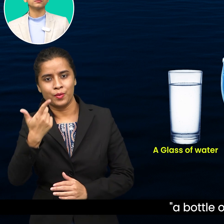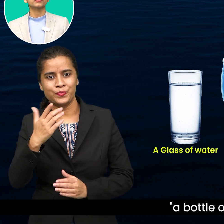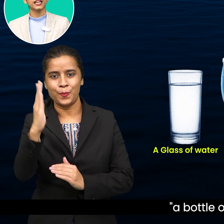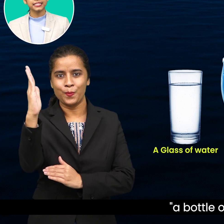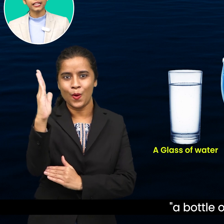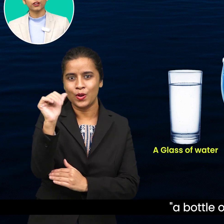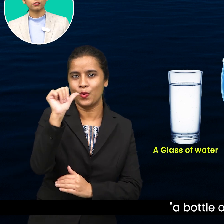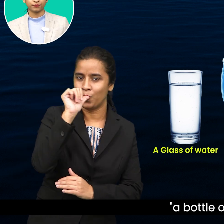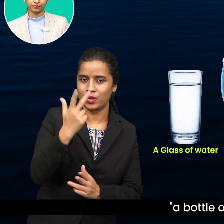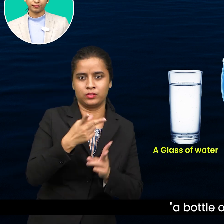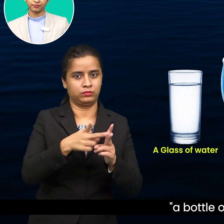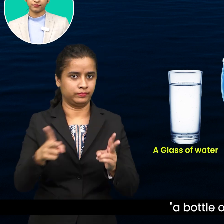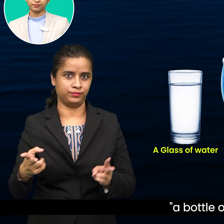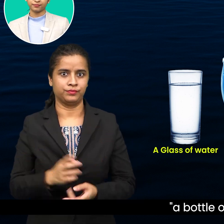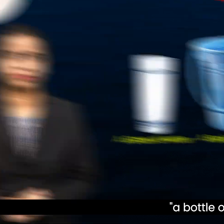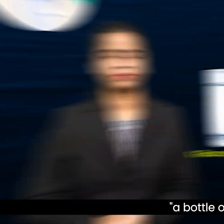water, etc.